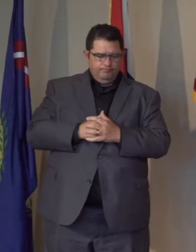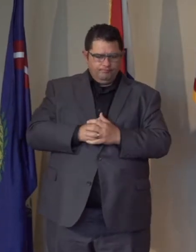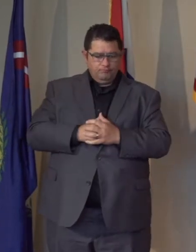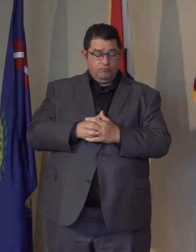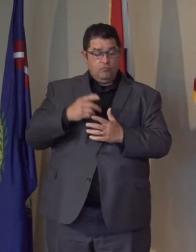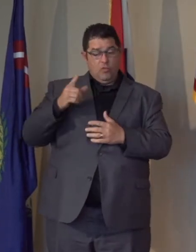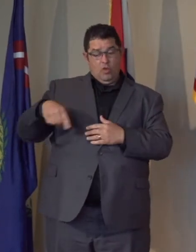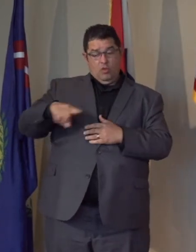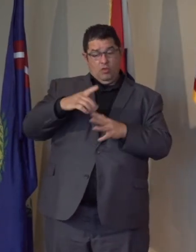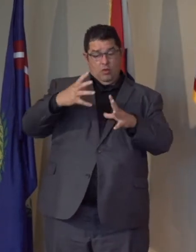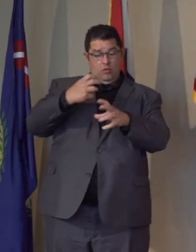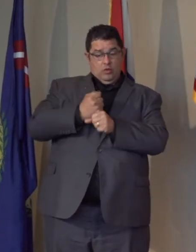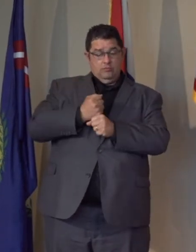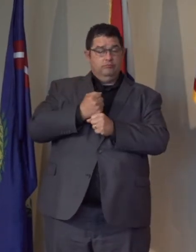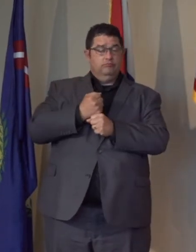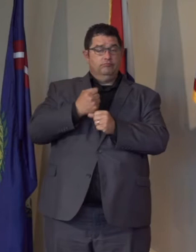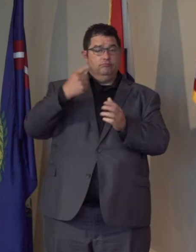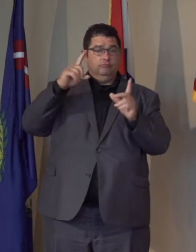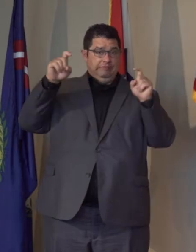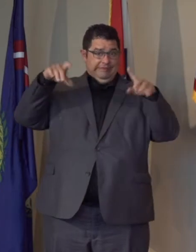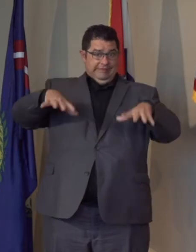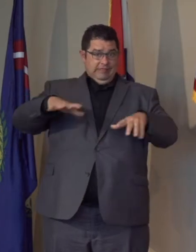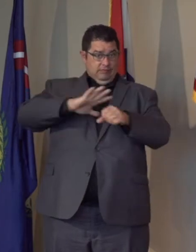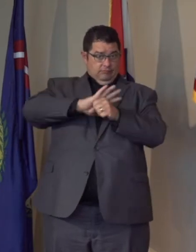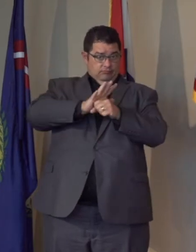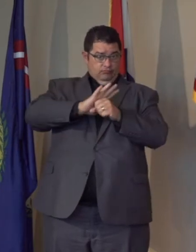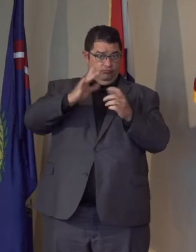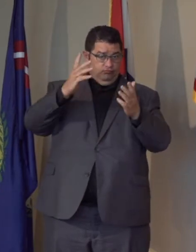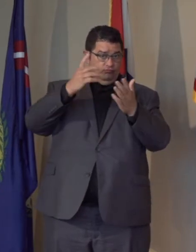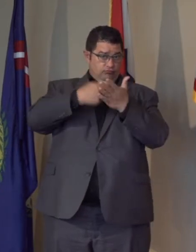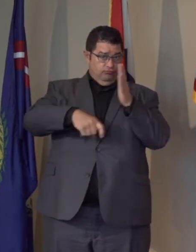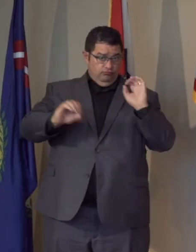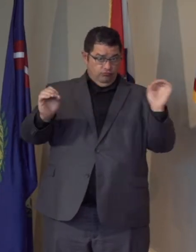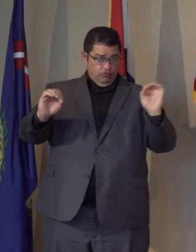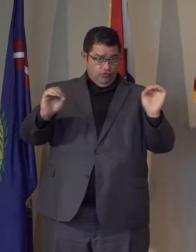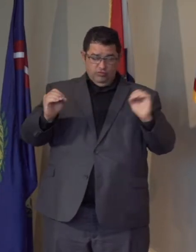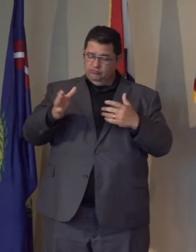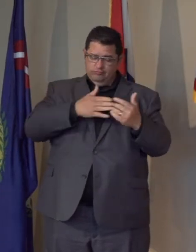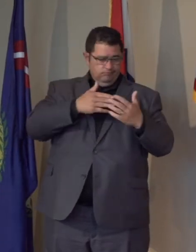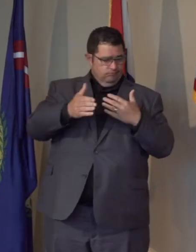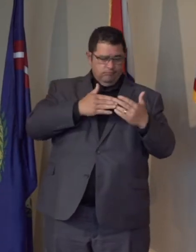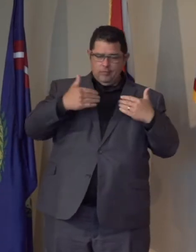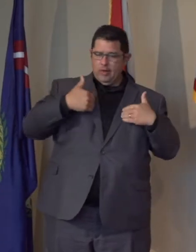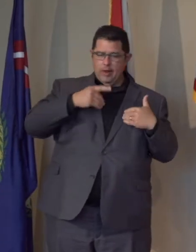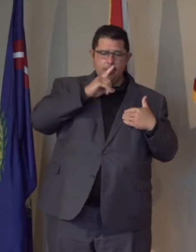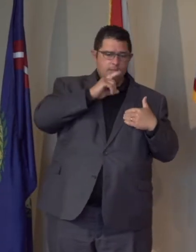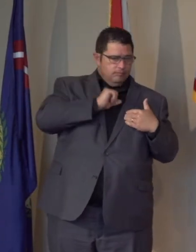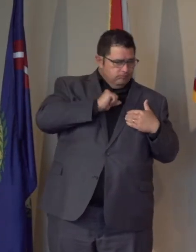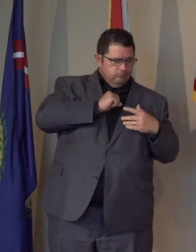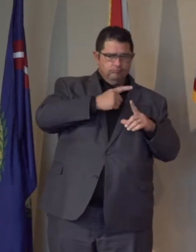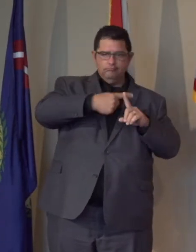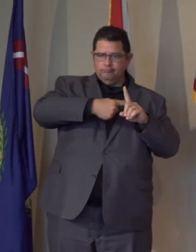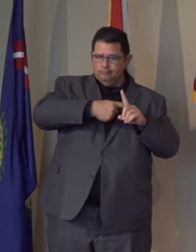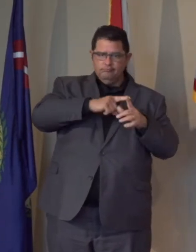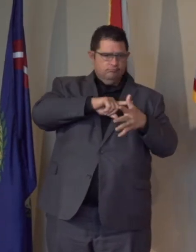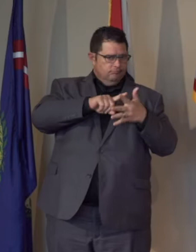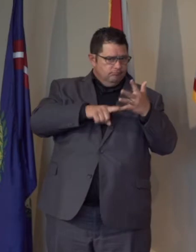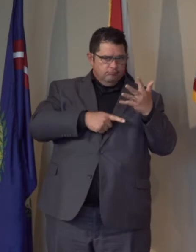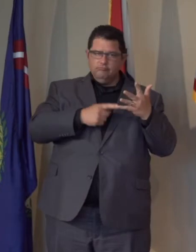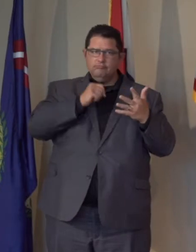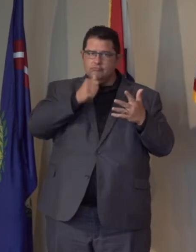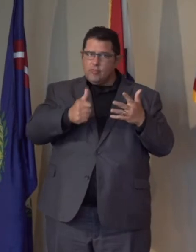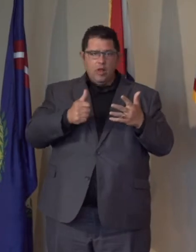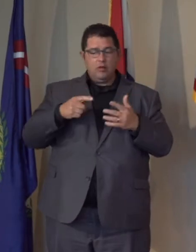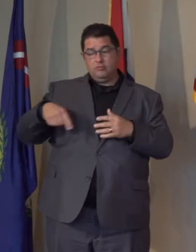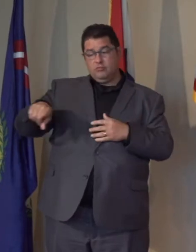at locations throughout St. Louis County, regardless of whether or not they have symptoms. And they will be offered either diagnostic